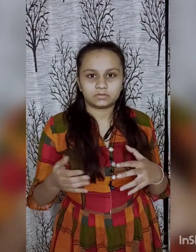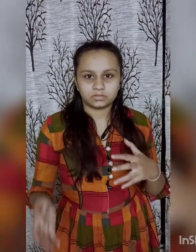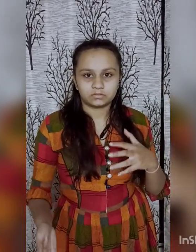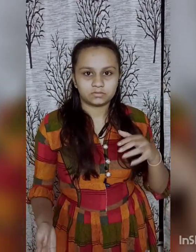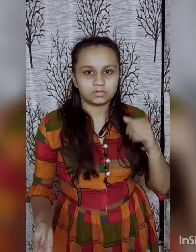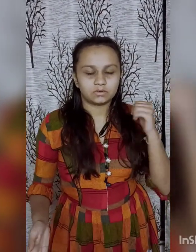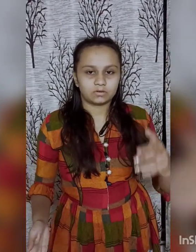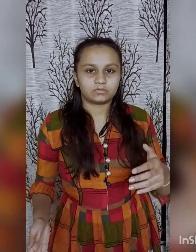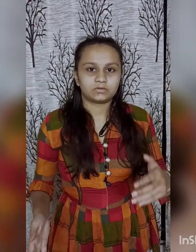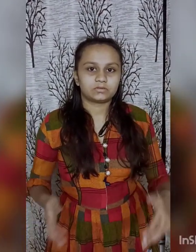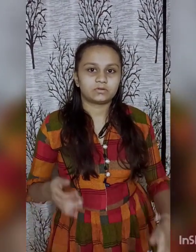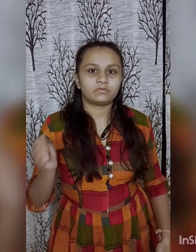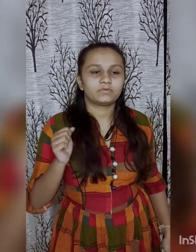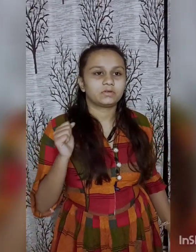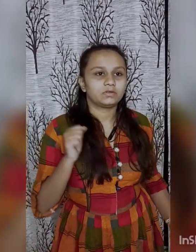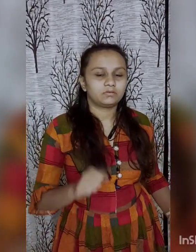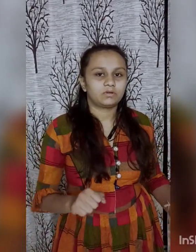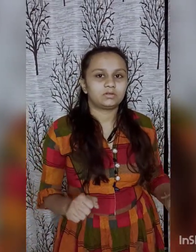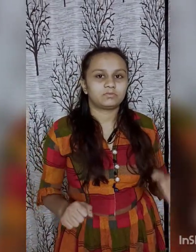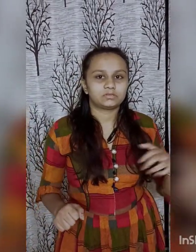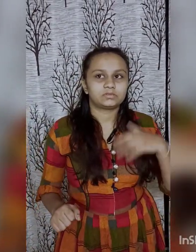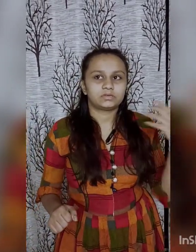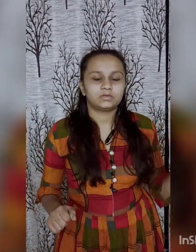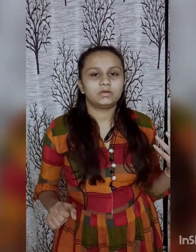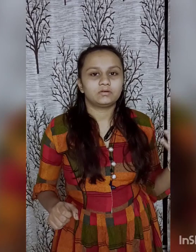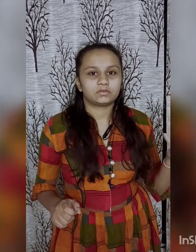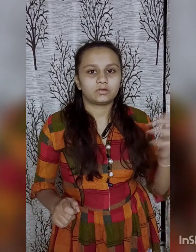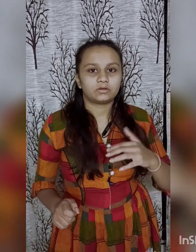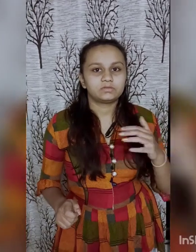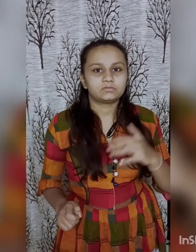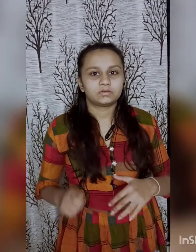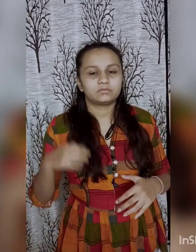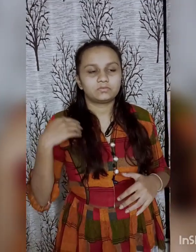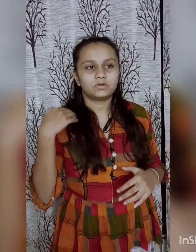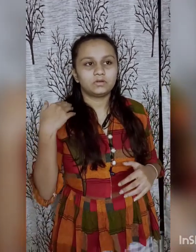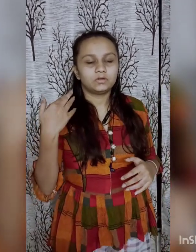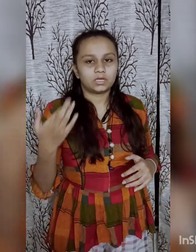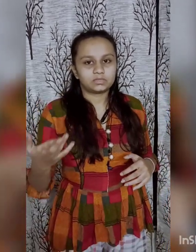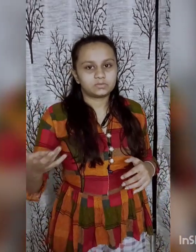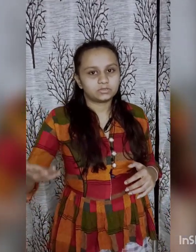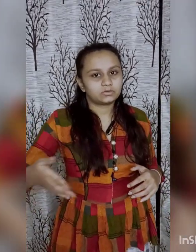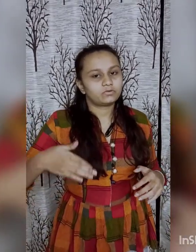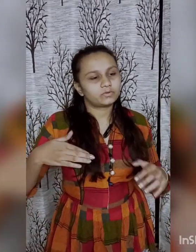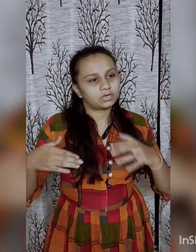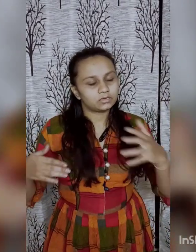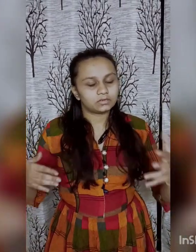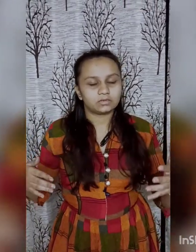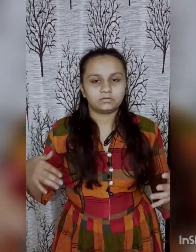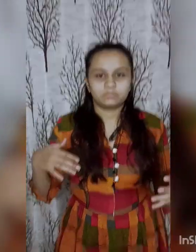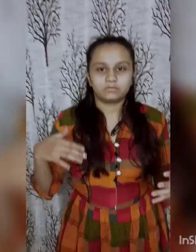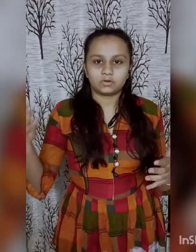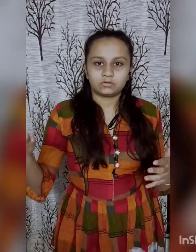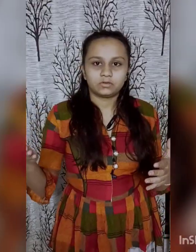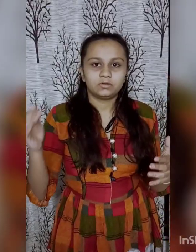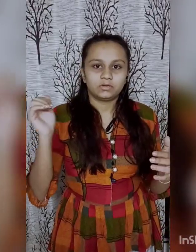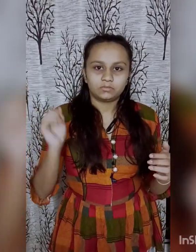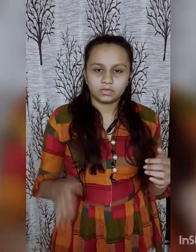to contraction of, while purchasing of security leads to the expansion of credit. In short, open market selling